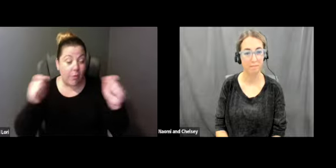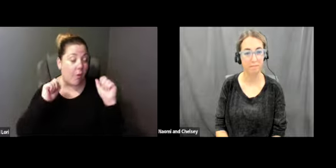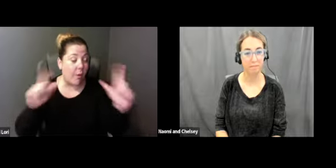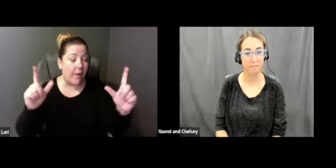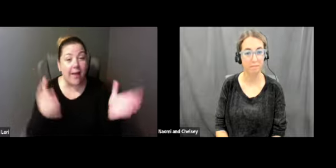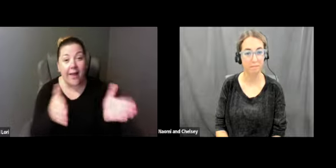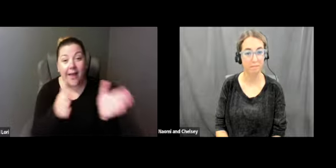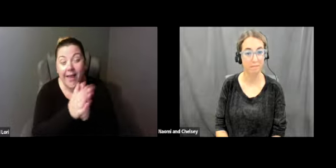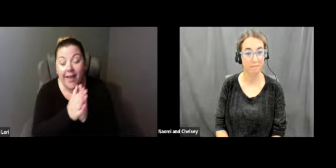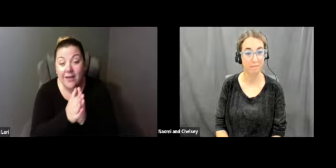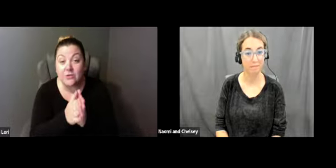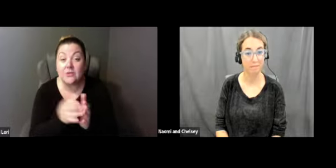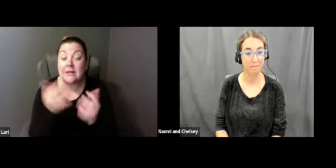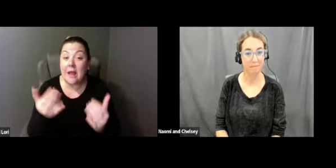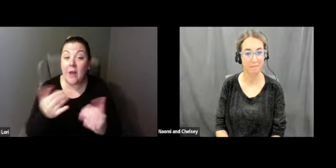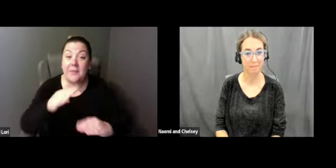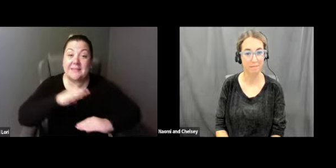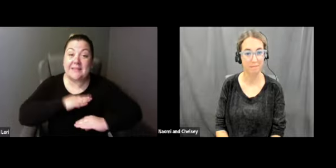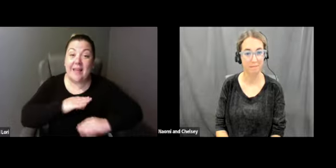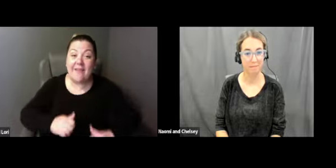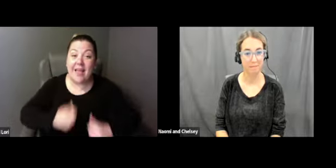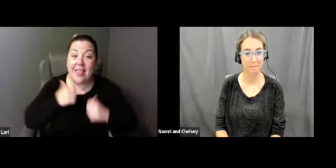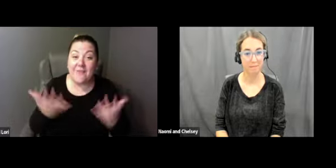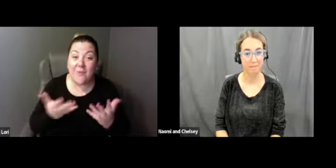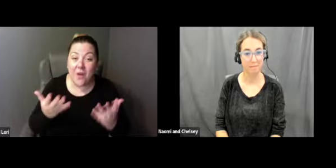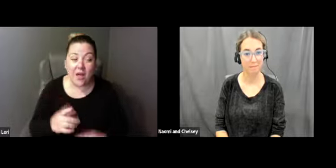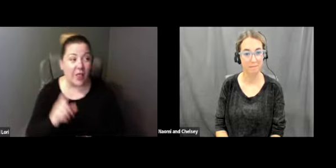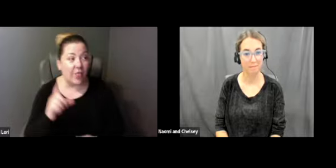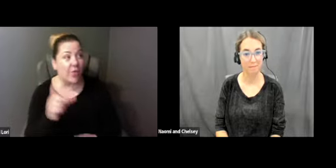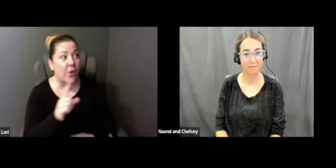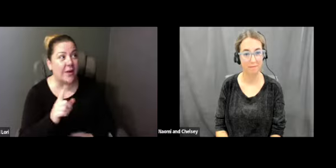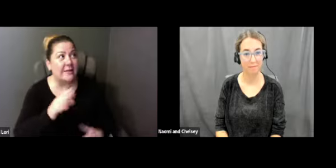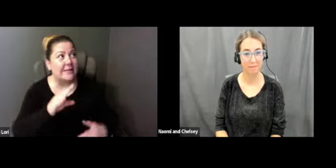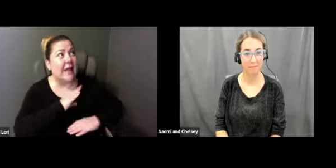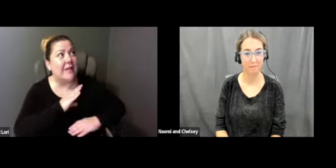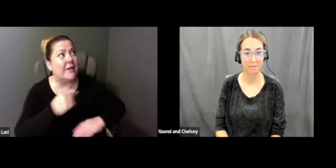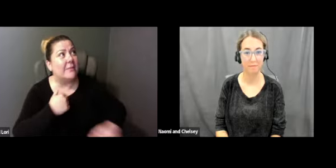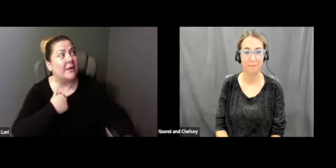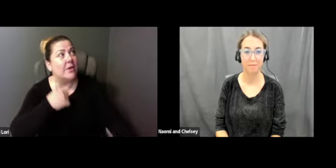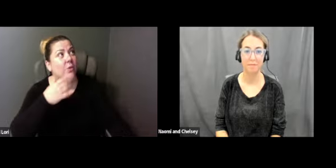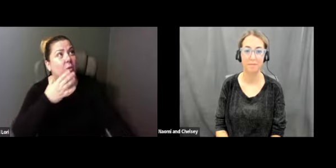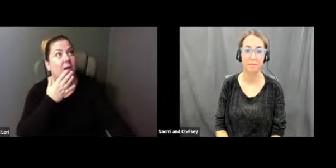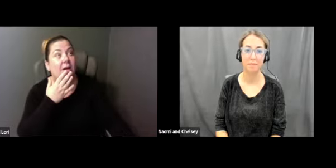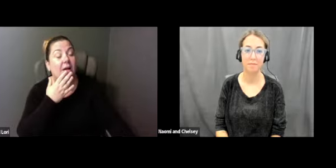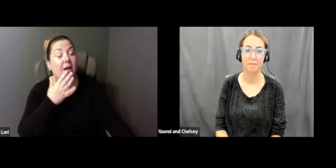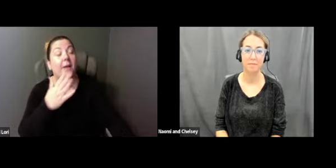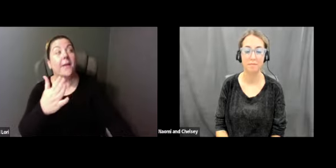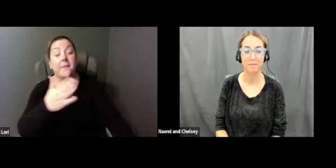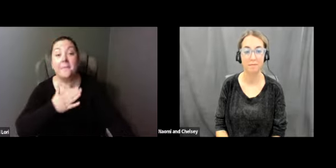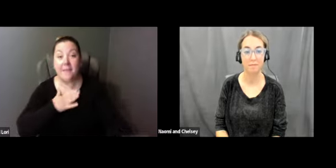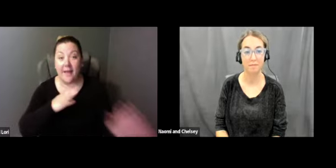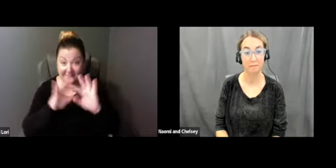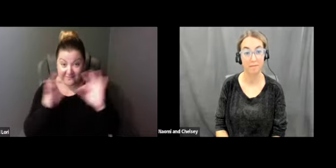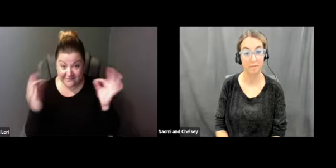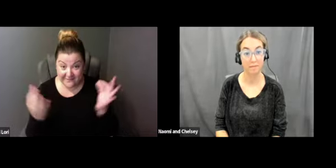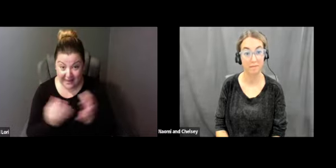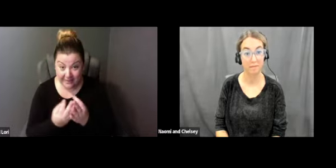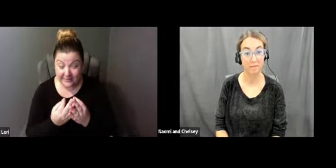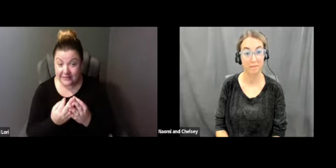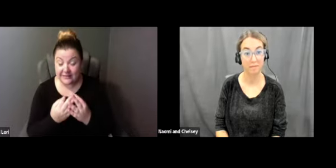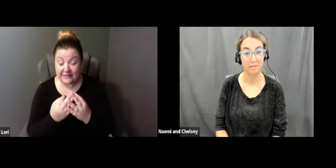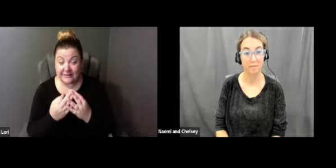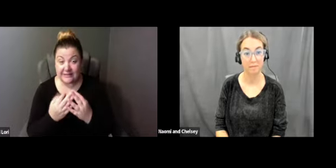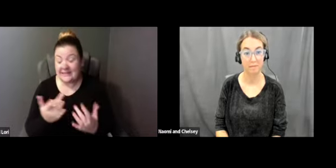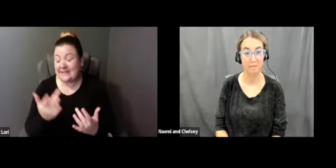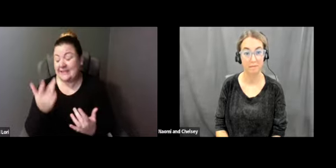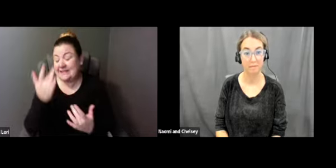what is satisfying for you right now? Lori here. What is satisfying to me is my whole family has been impacted by